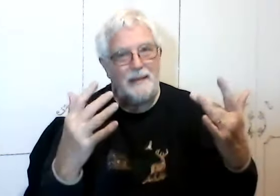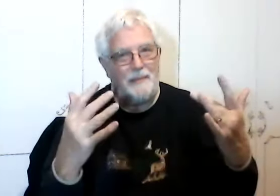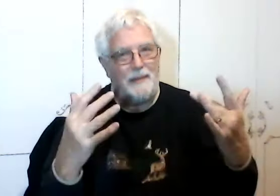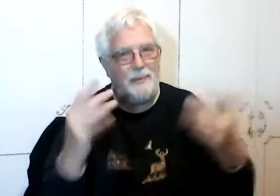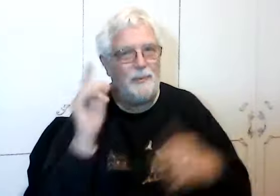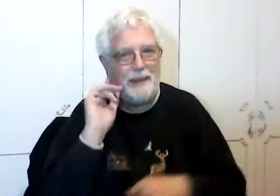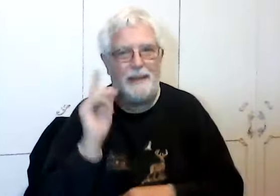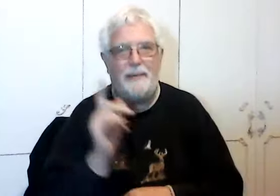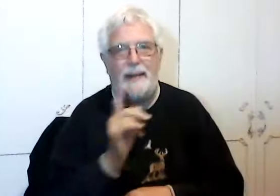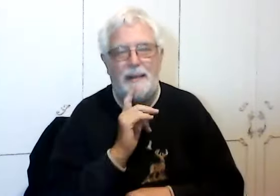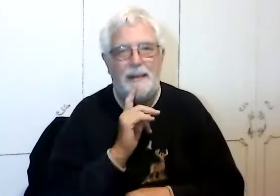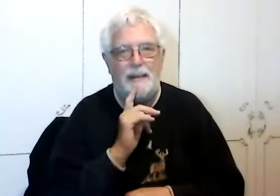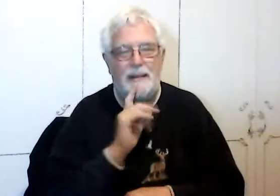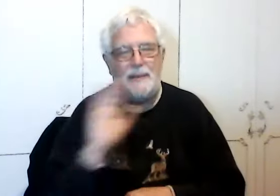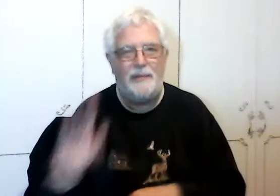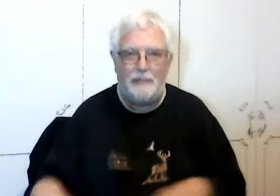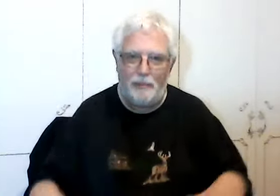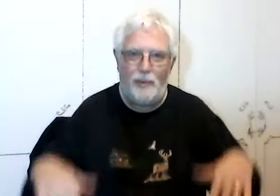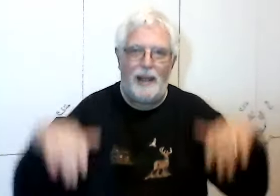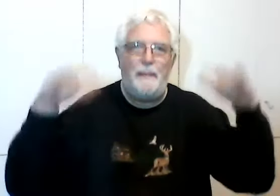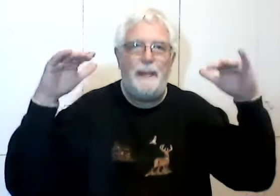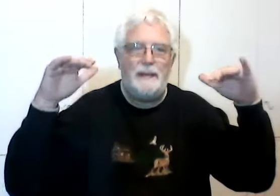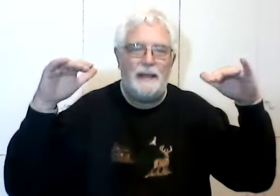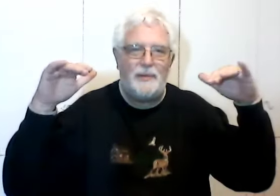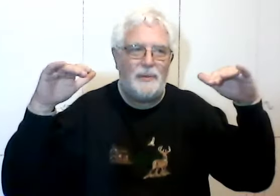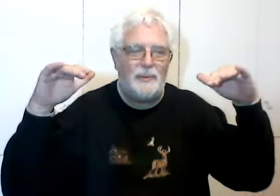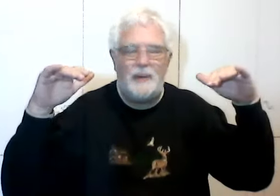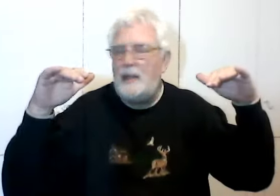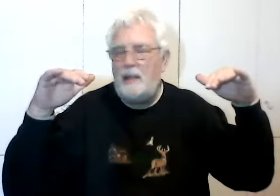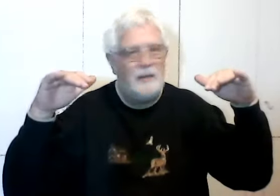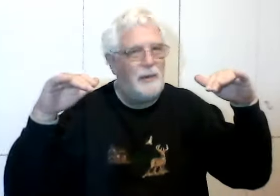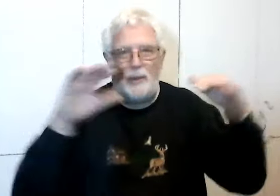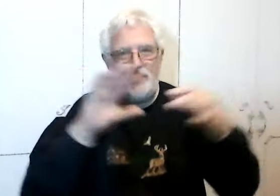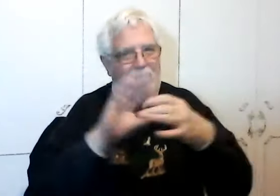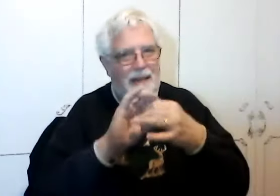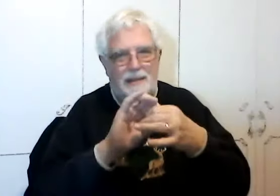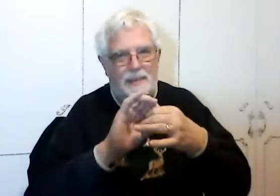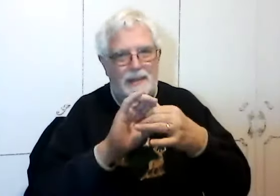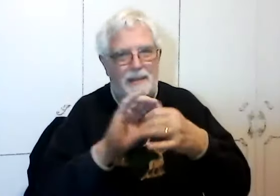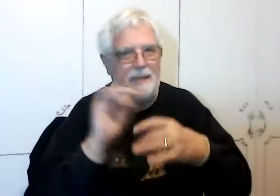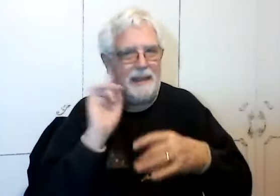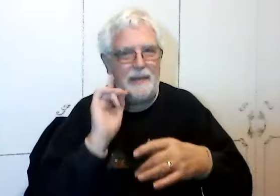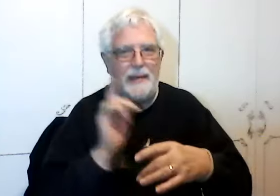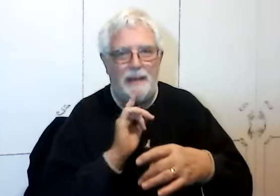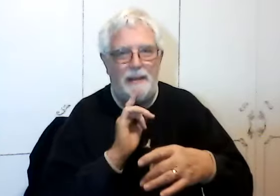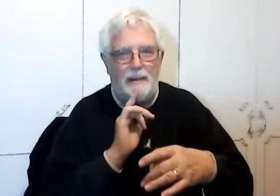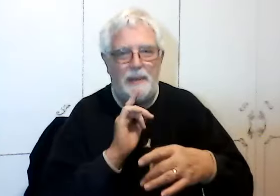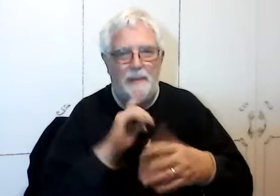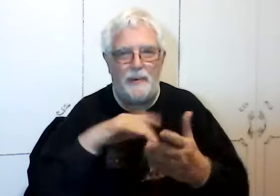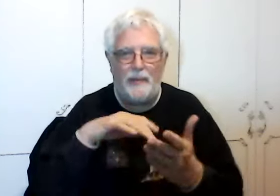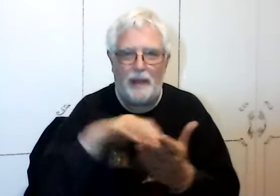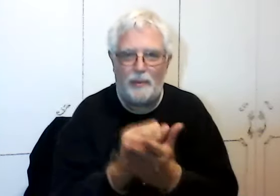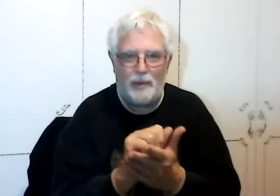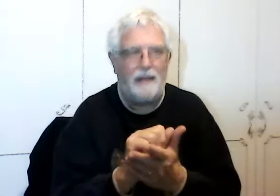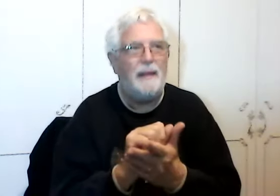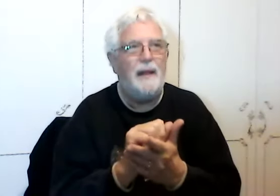people will be hearing. So if they've been brought up in a deaf school, no contact with hearing people in the culture, then